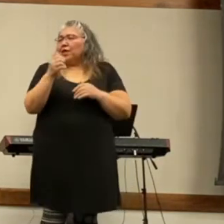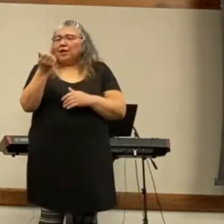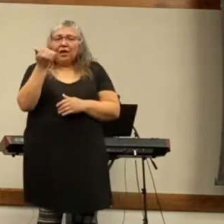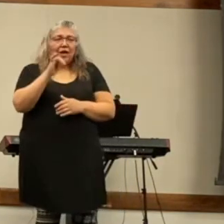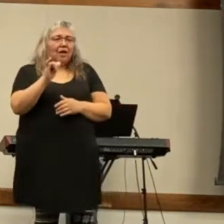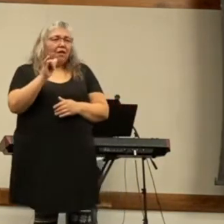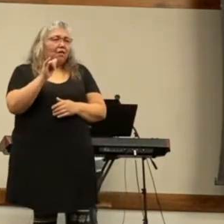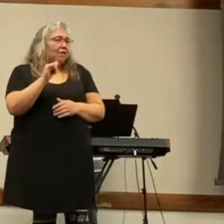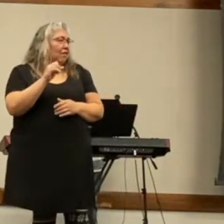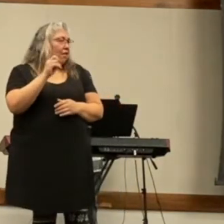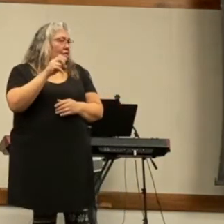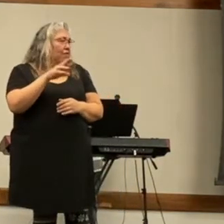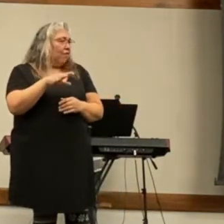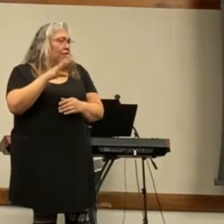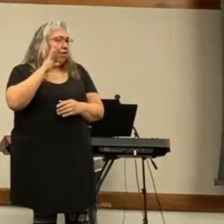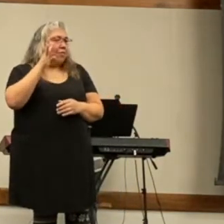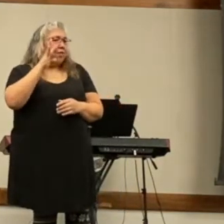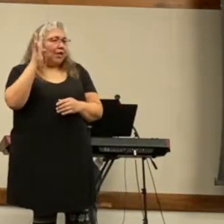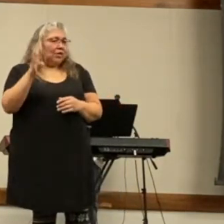imagine. You need to know that.